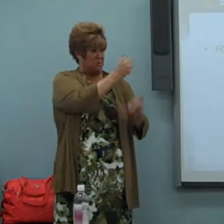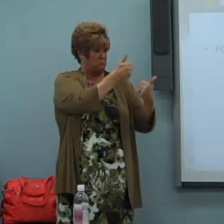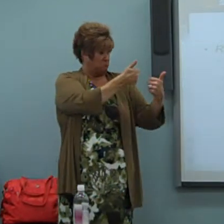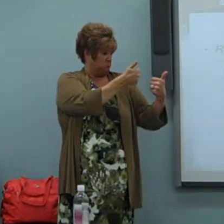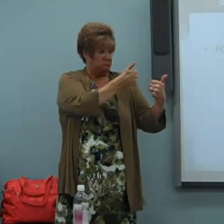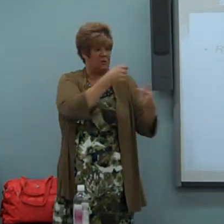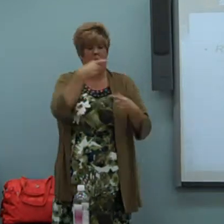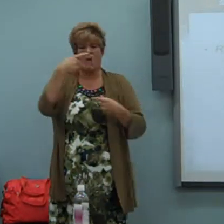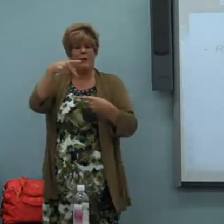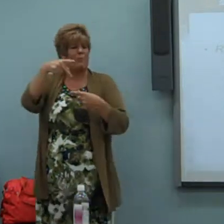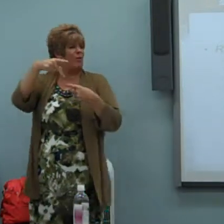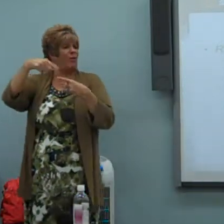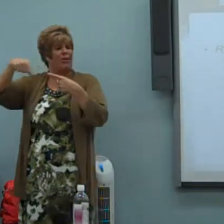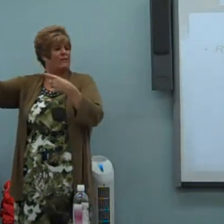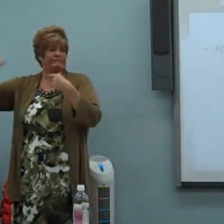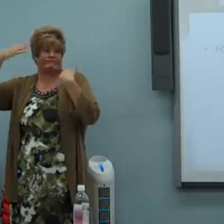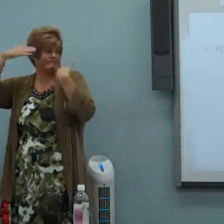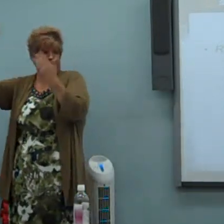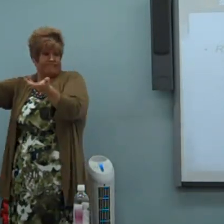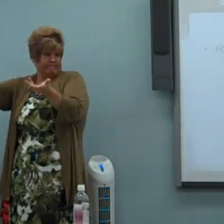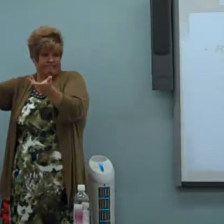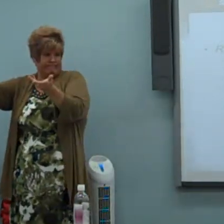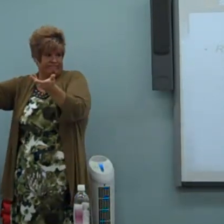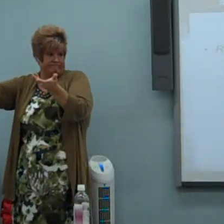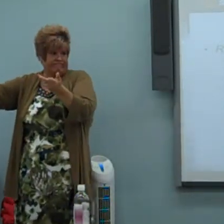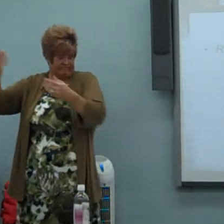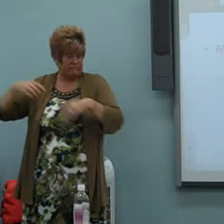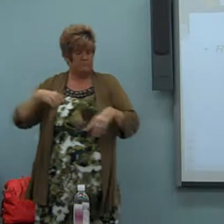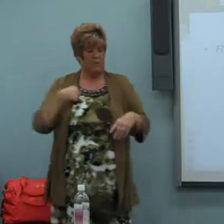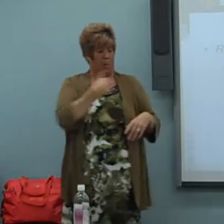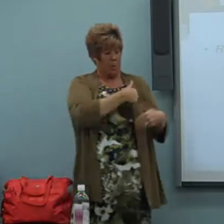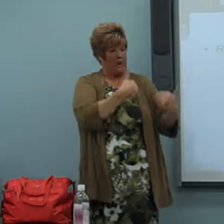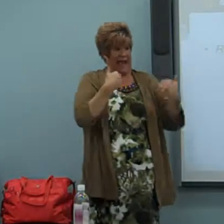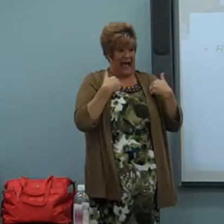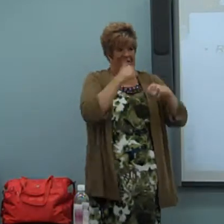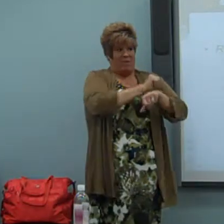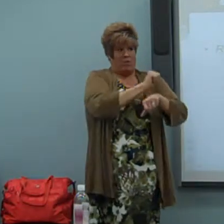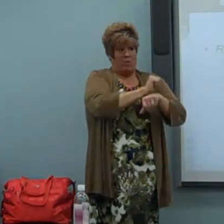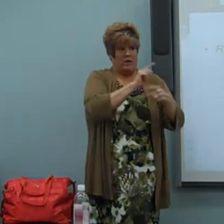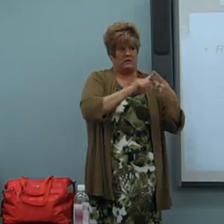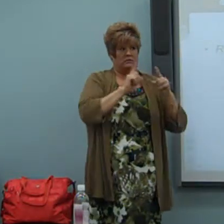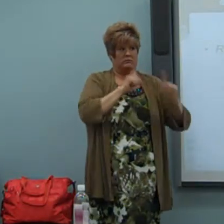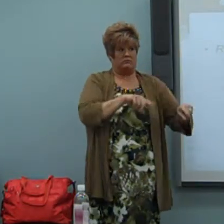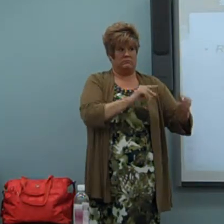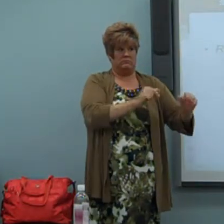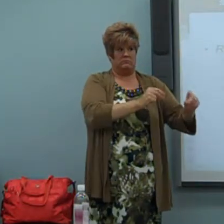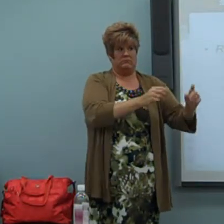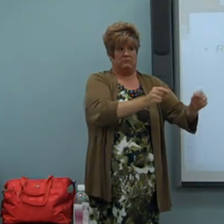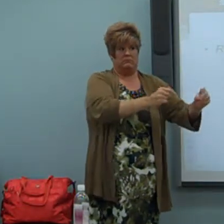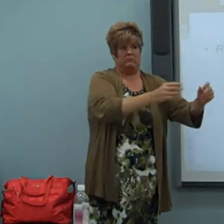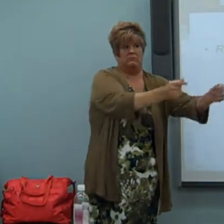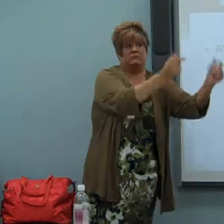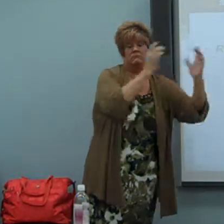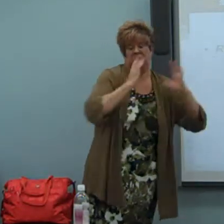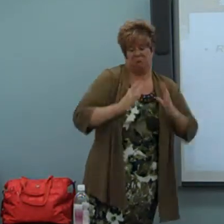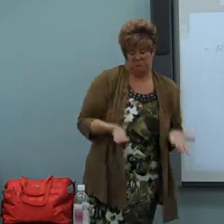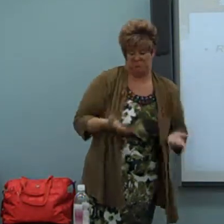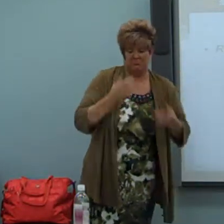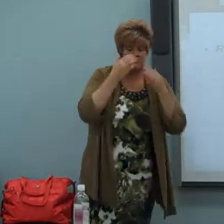we were fine with that. Sorensen was okay. I can't speak for the other companies like Purple, but we're on it,